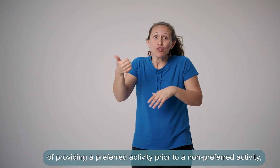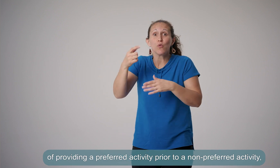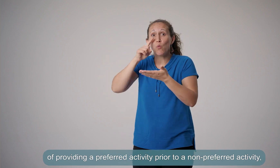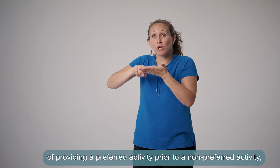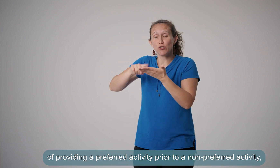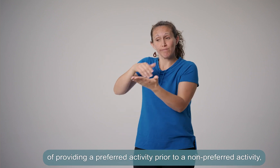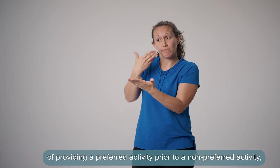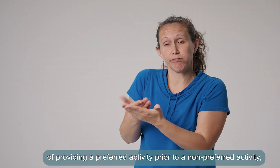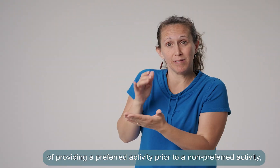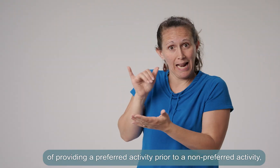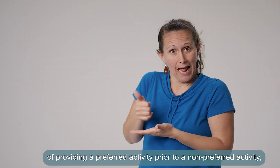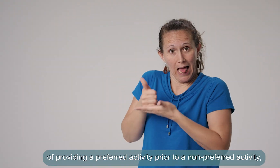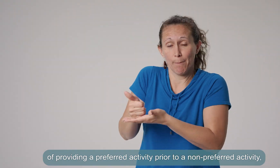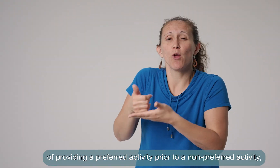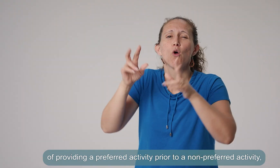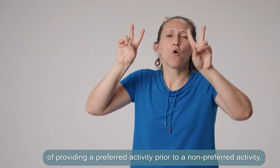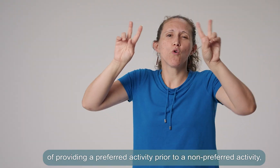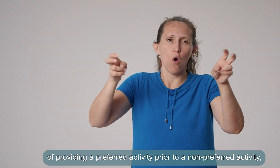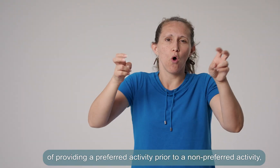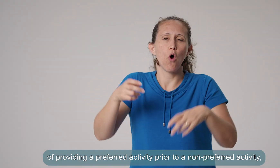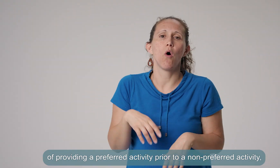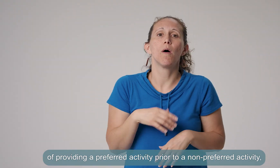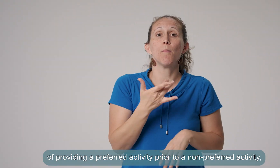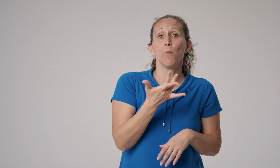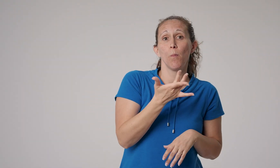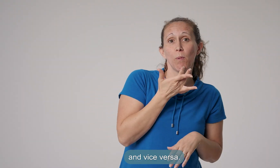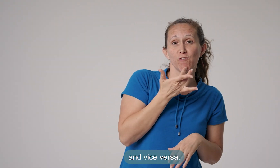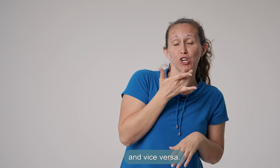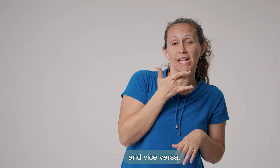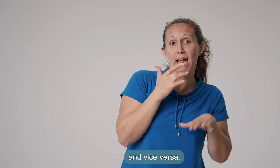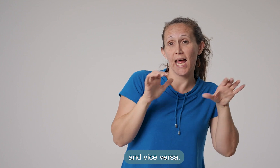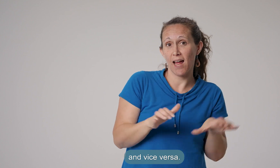preferred activity prior to a non-preferred activity, and vice versa.